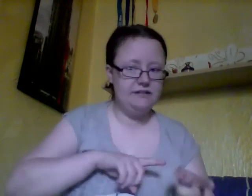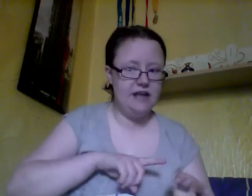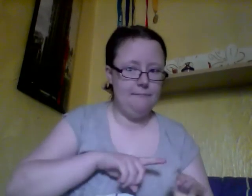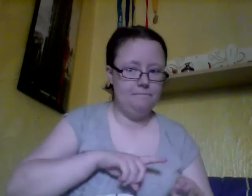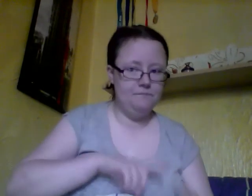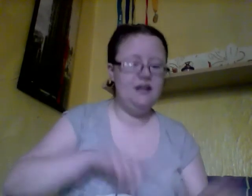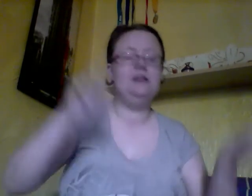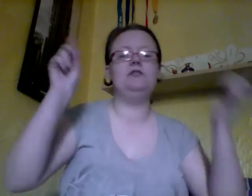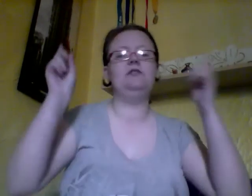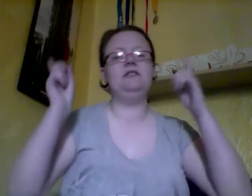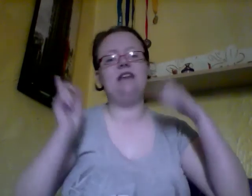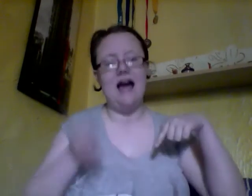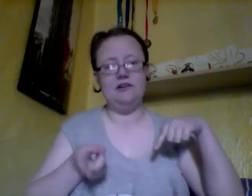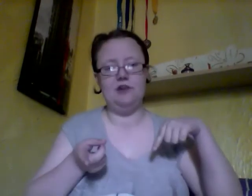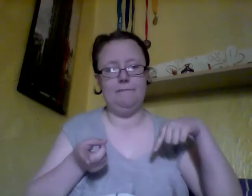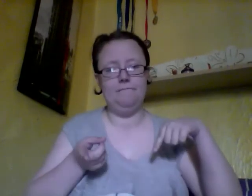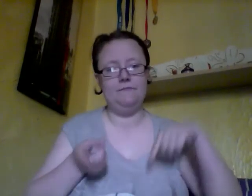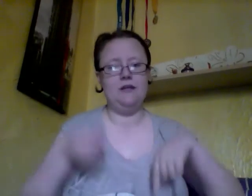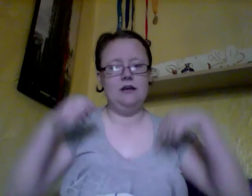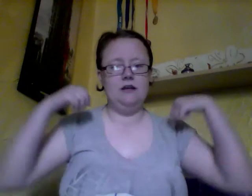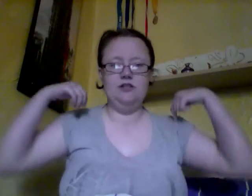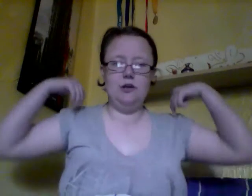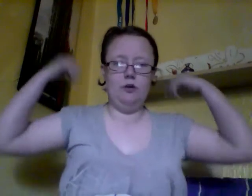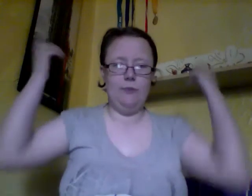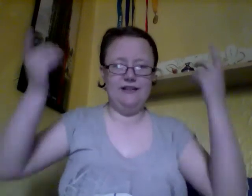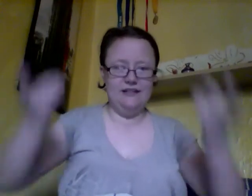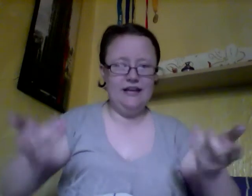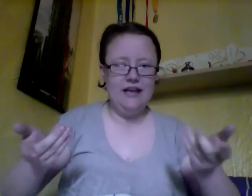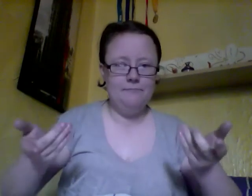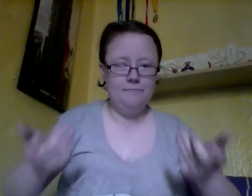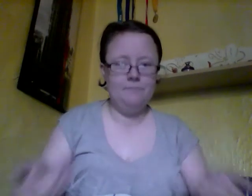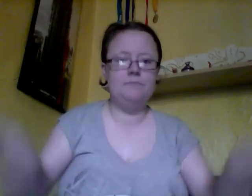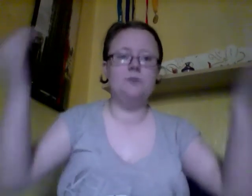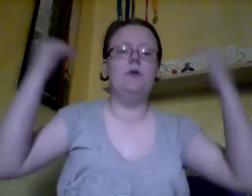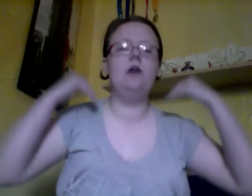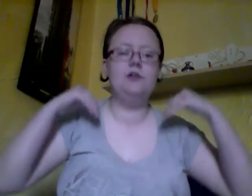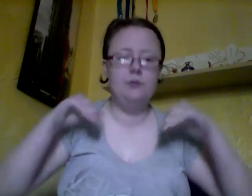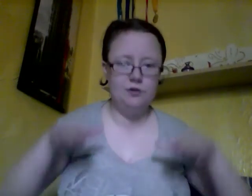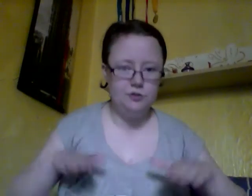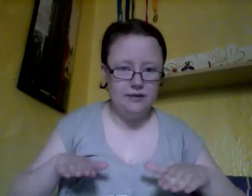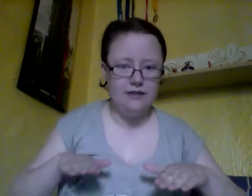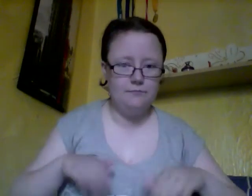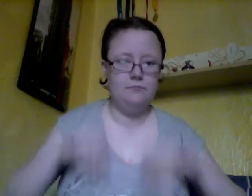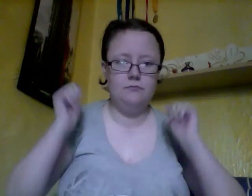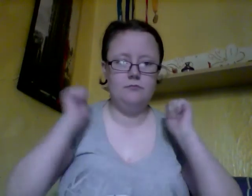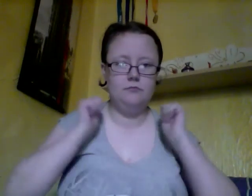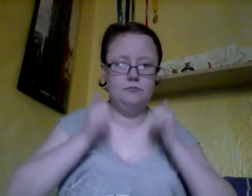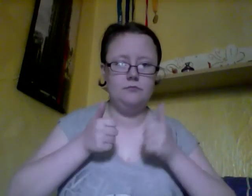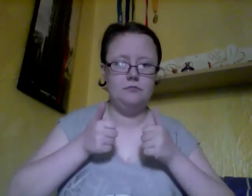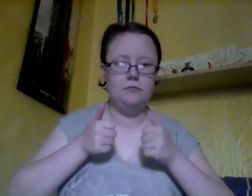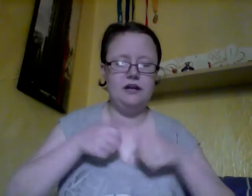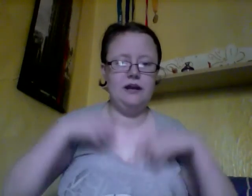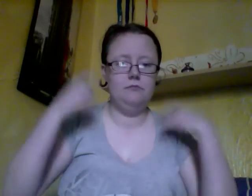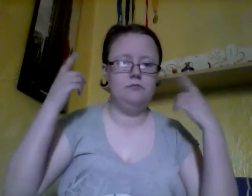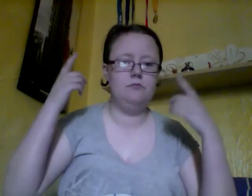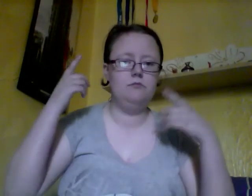him. He doesn't catch him. Sherlock wins the game, but Moriarty runs away. And then shoots